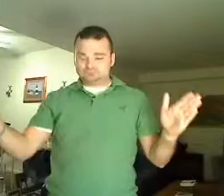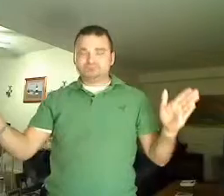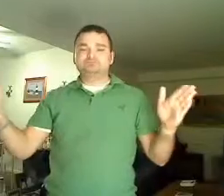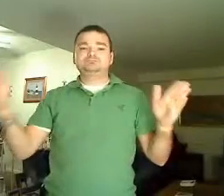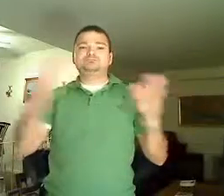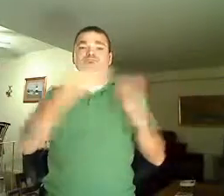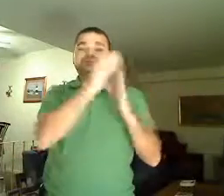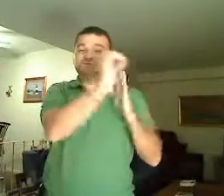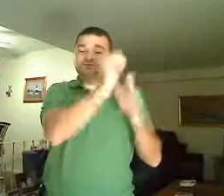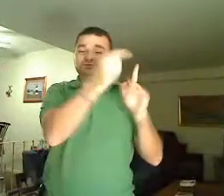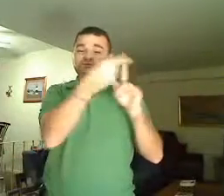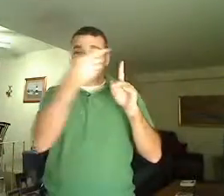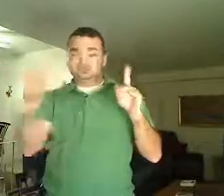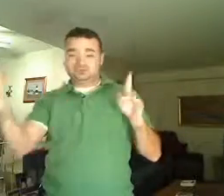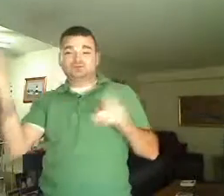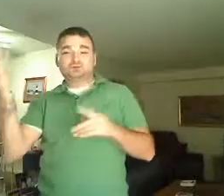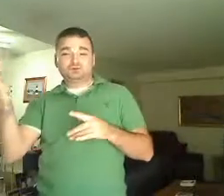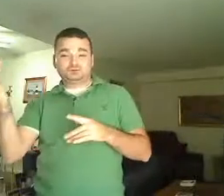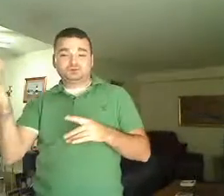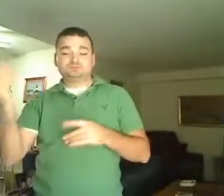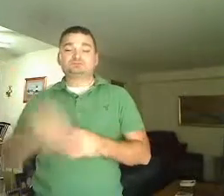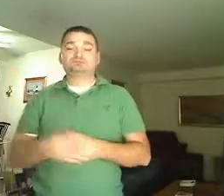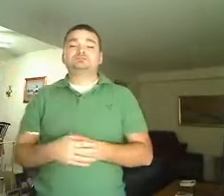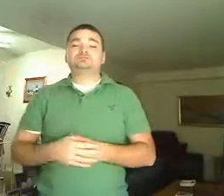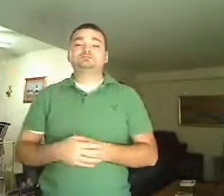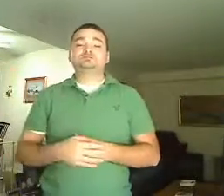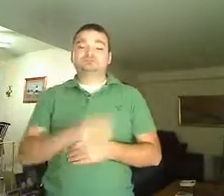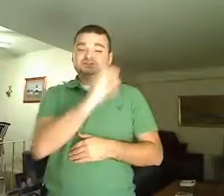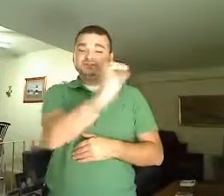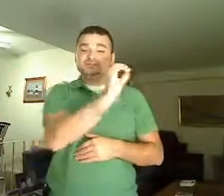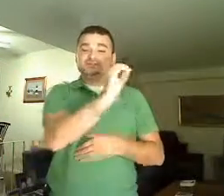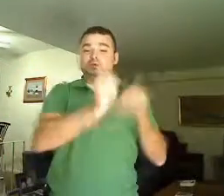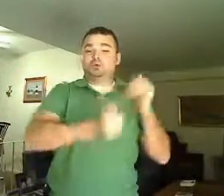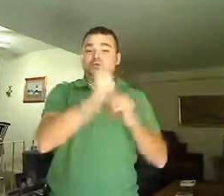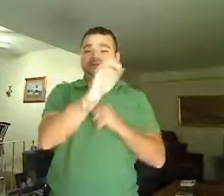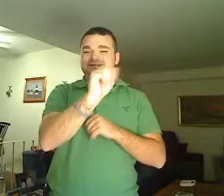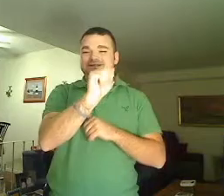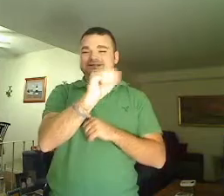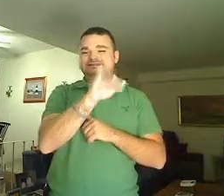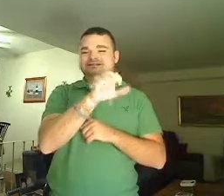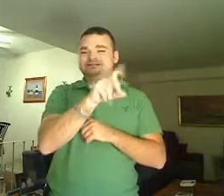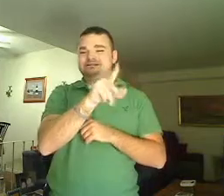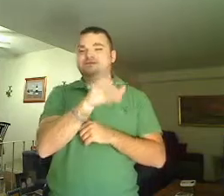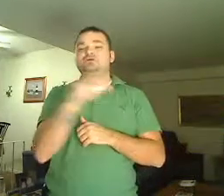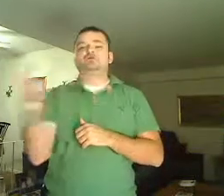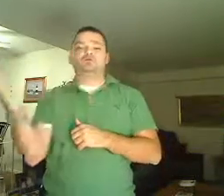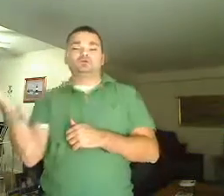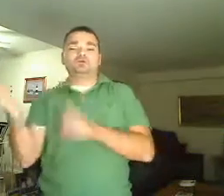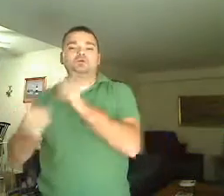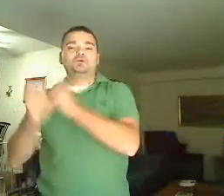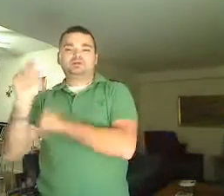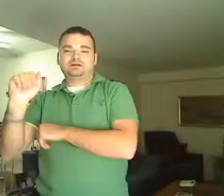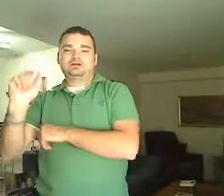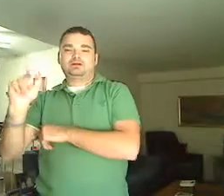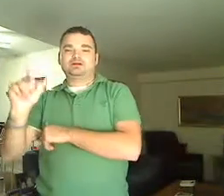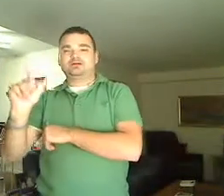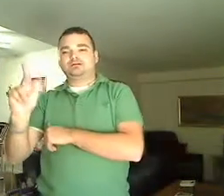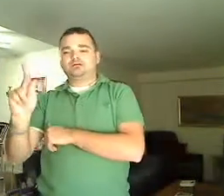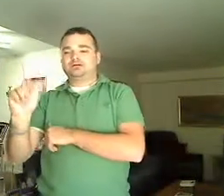scale goes from 0 to 14. 0 is the most acidic, and 14 is the most alkaline, in other words, meaning